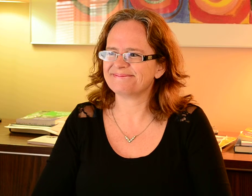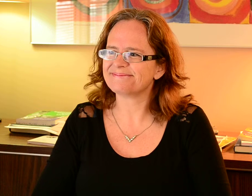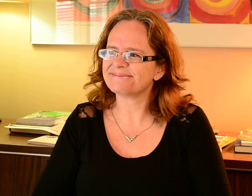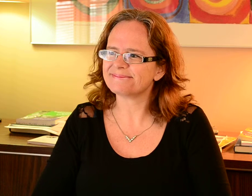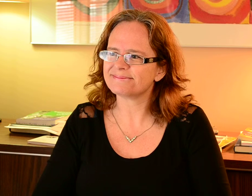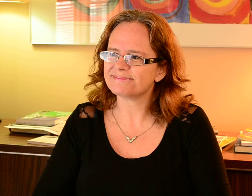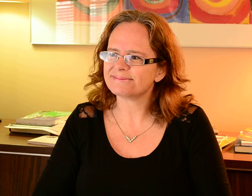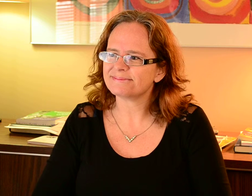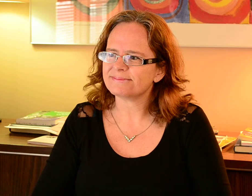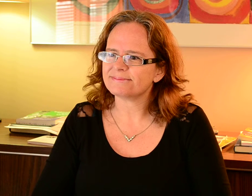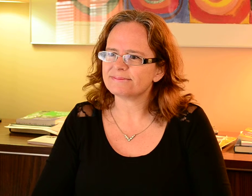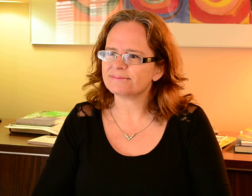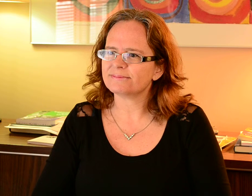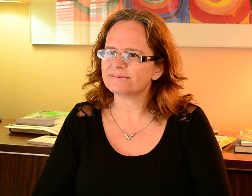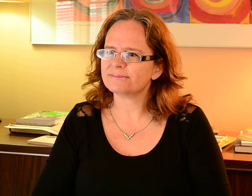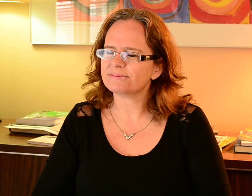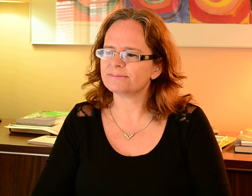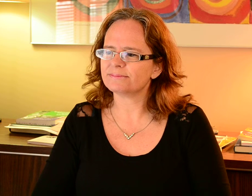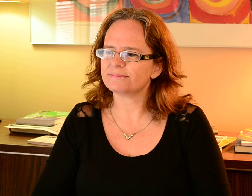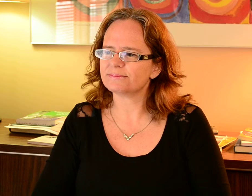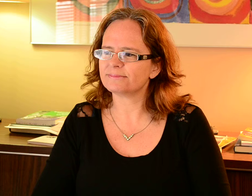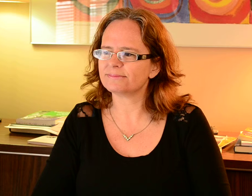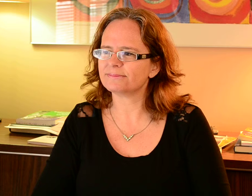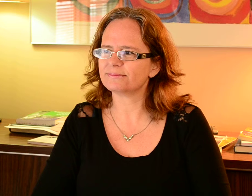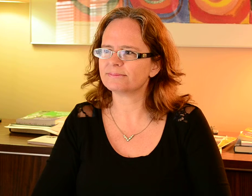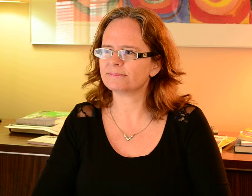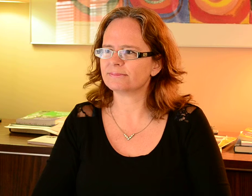So, Wanda, have you, what have you been...